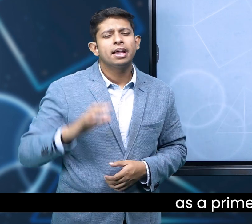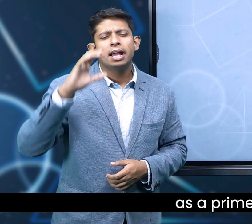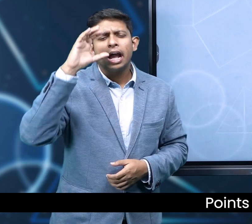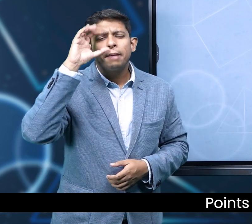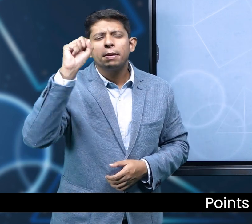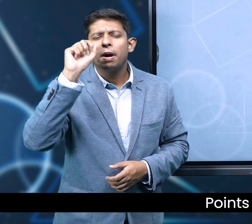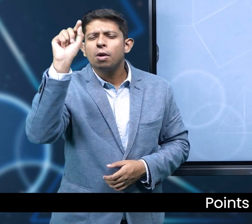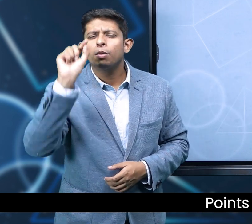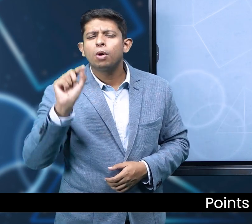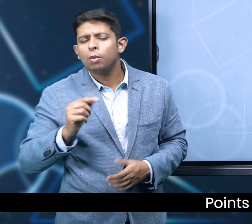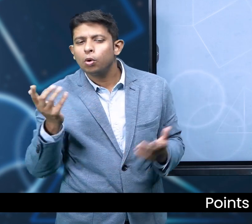Points to remember.